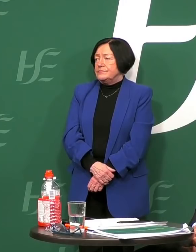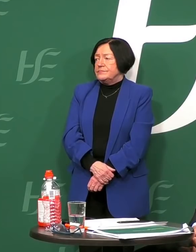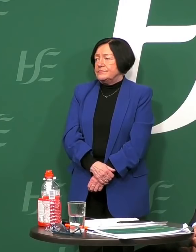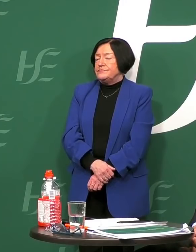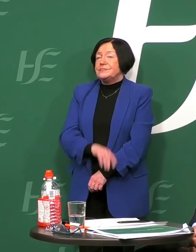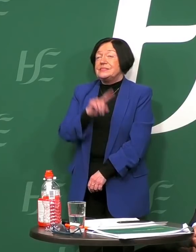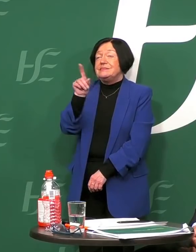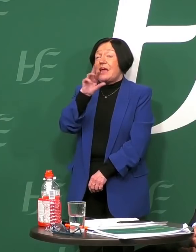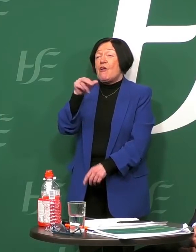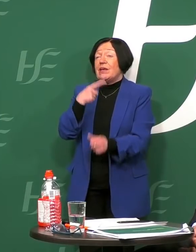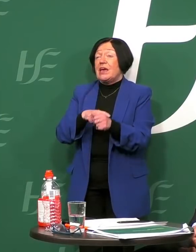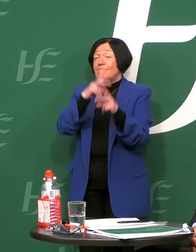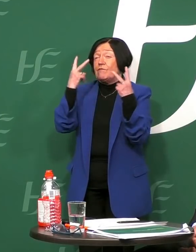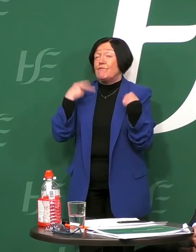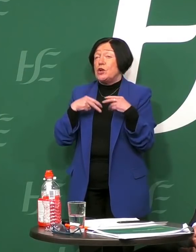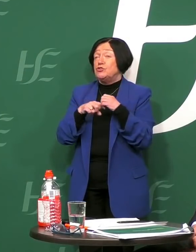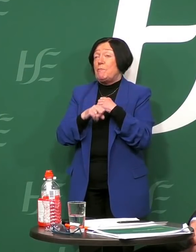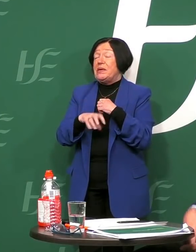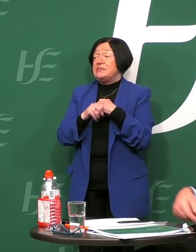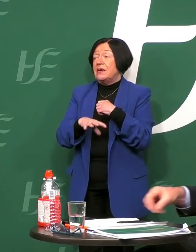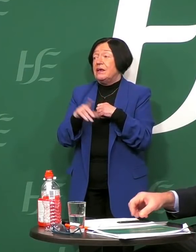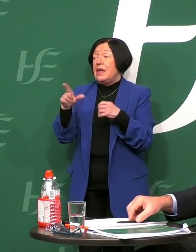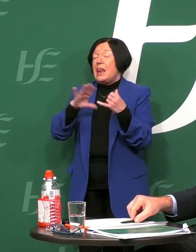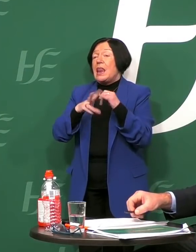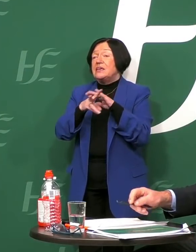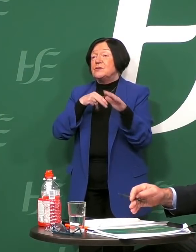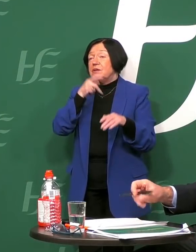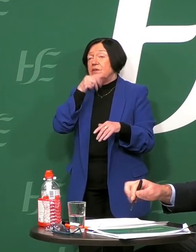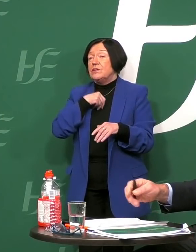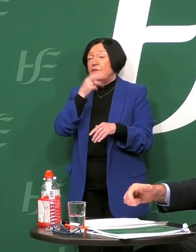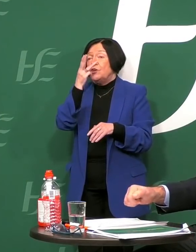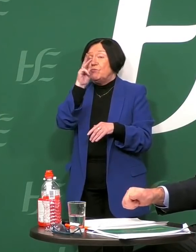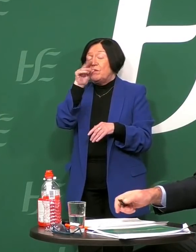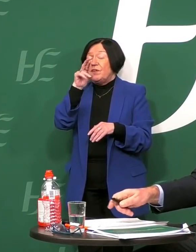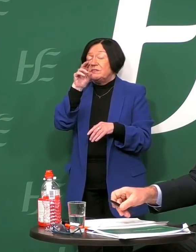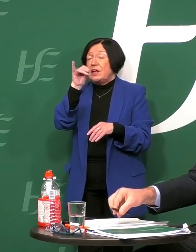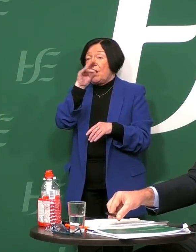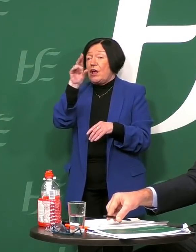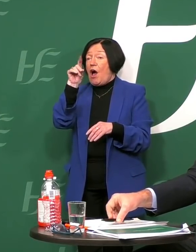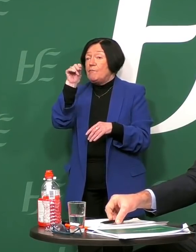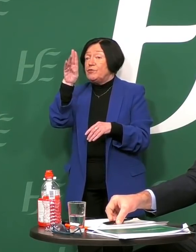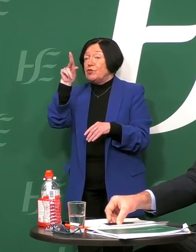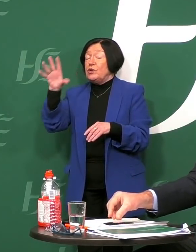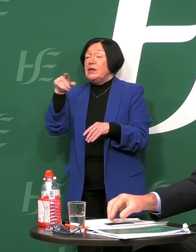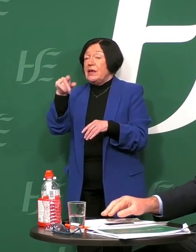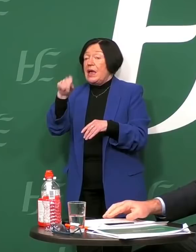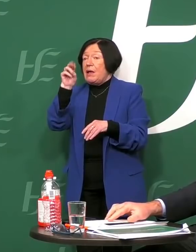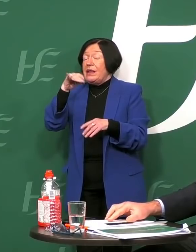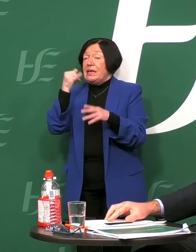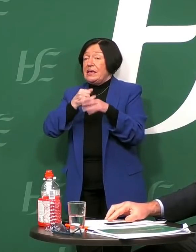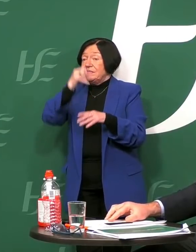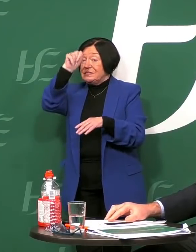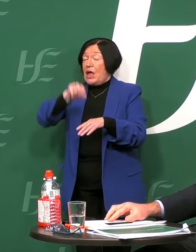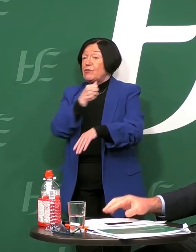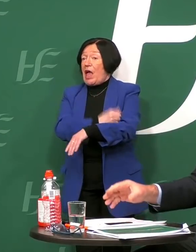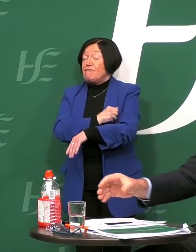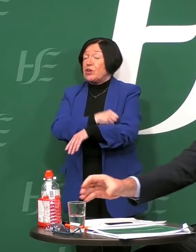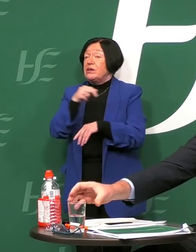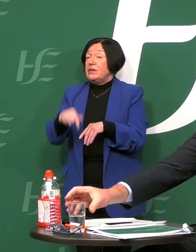Yeah, Zara again from Virgin Media. Last week I was speaking with Professor Salim Abdul Karim. He's an epidemiologist in South Africa. He was a